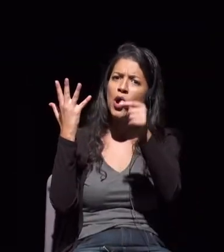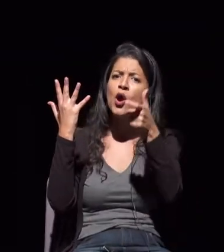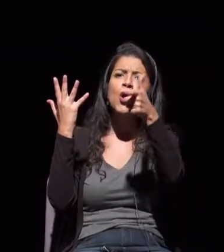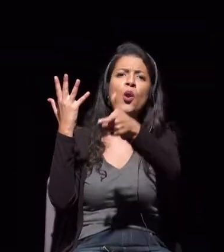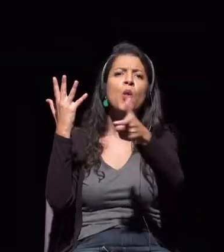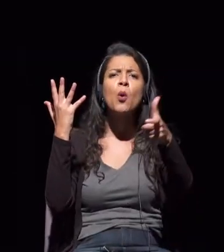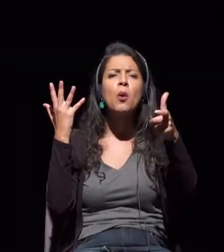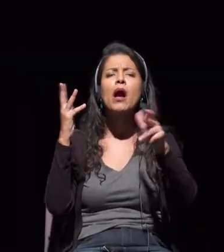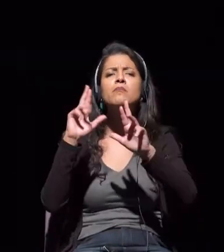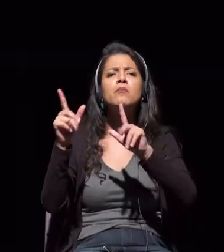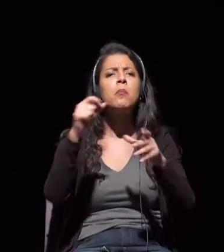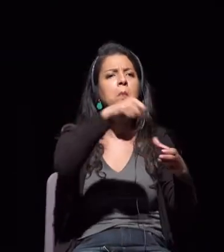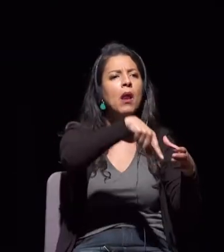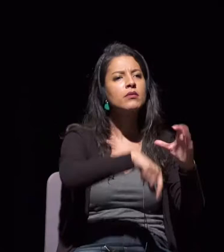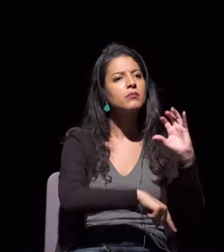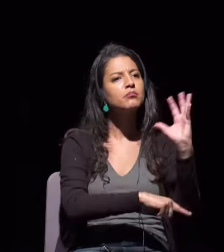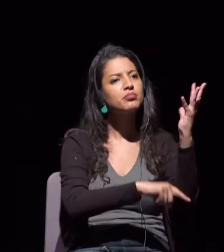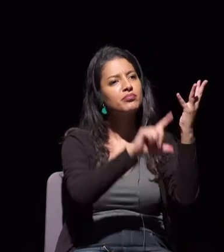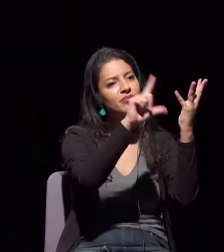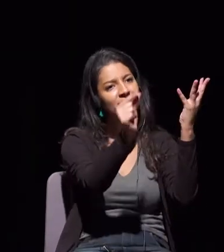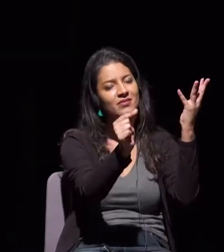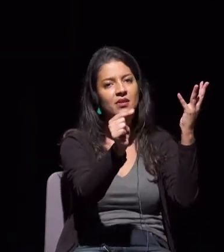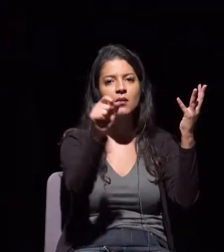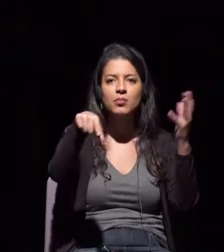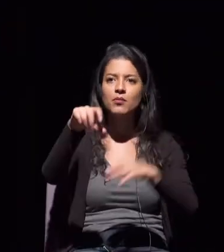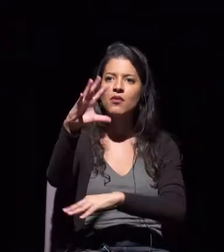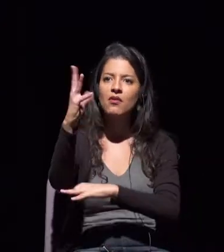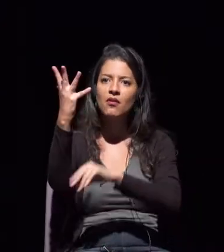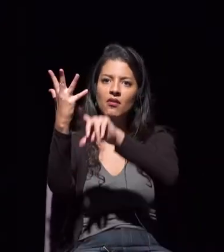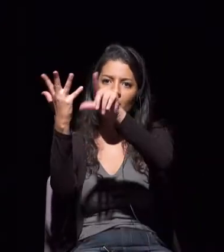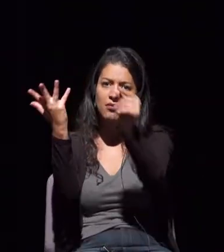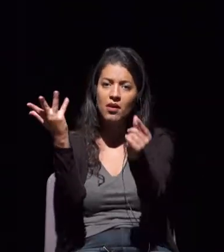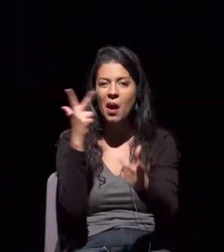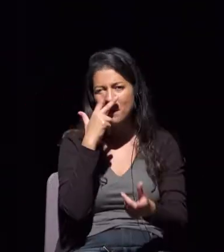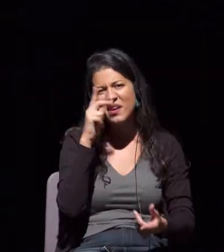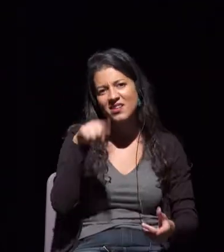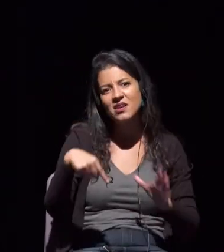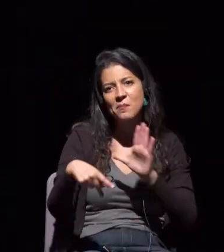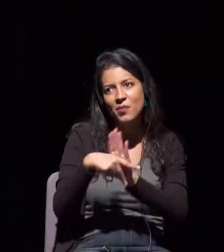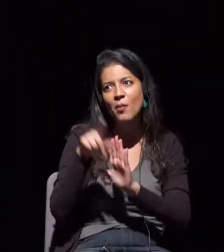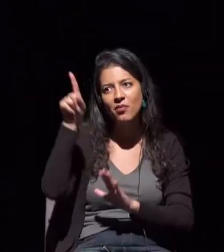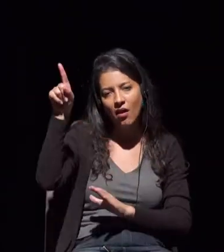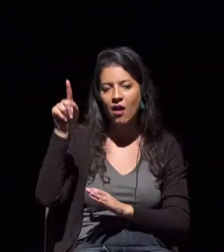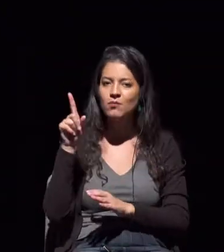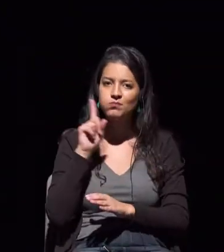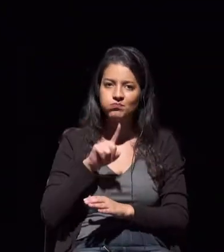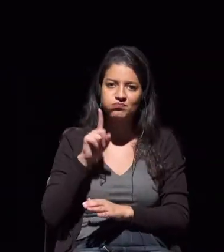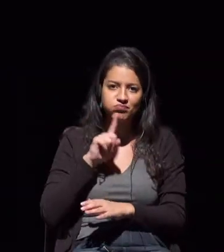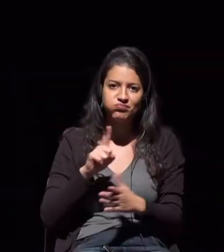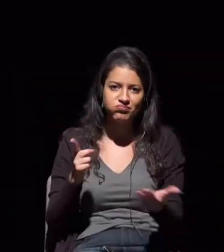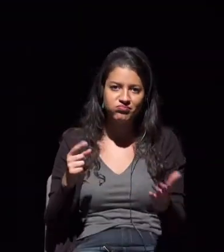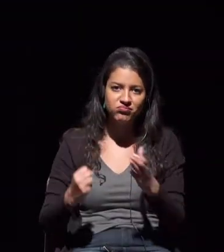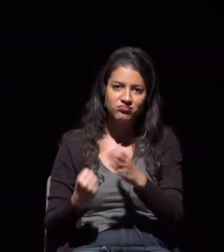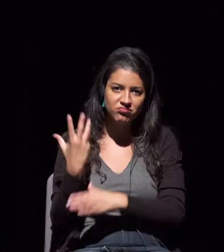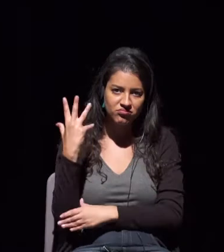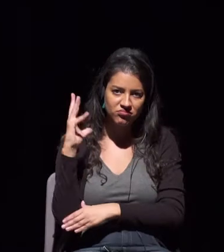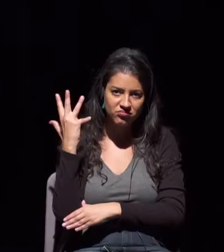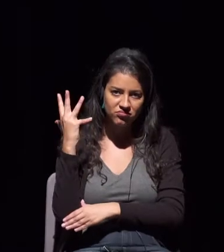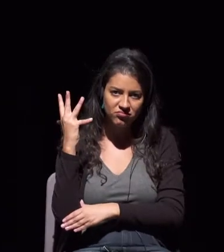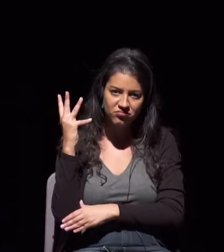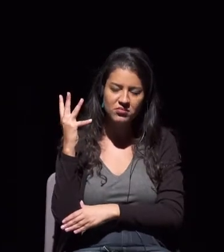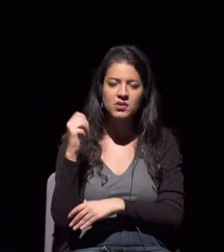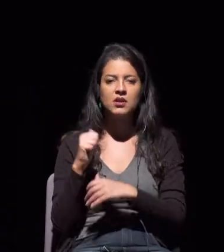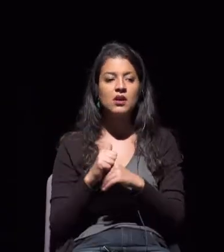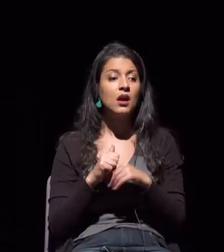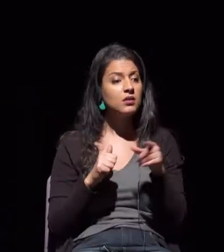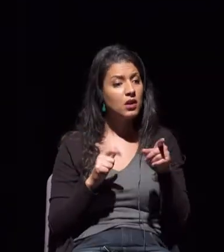so he's created a nursery made out of concrete and steel and glass to point